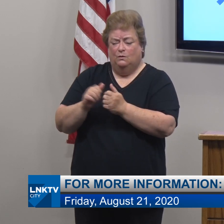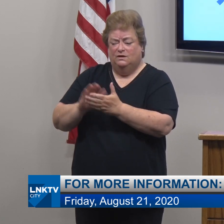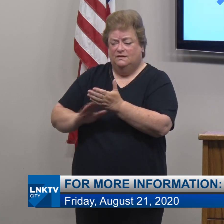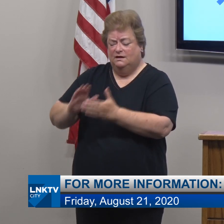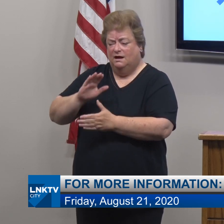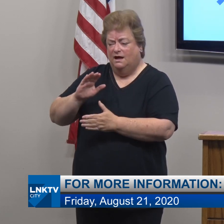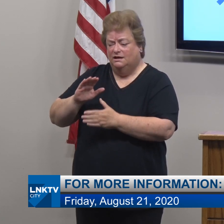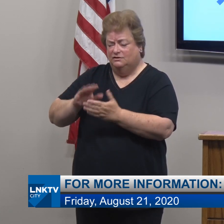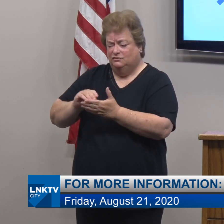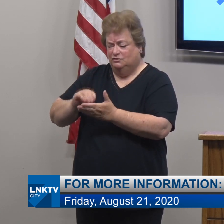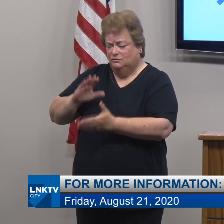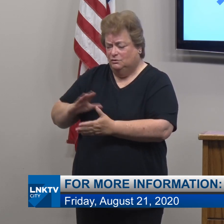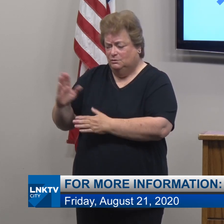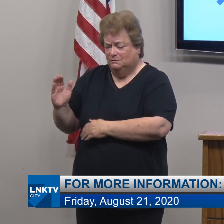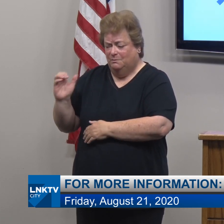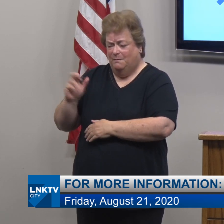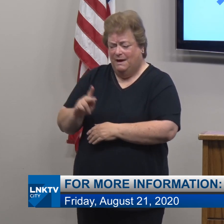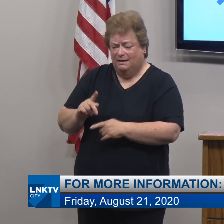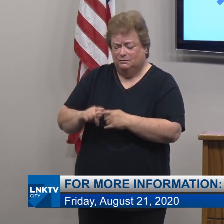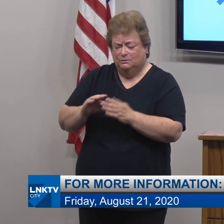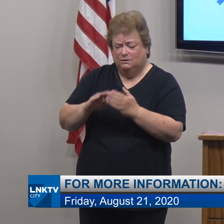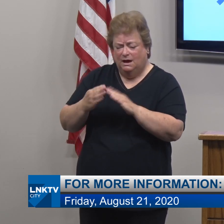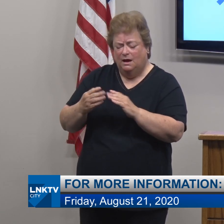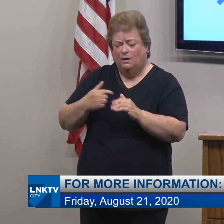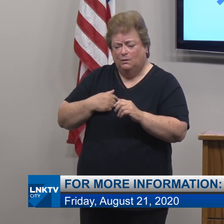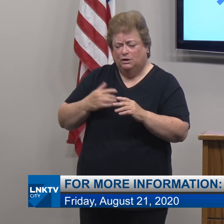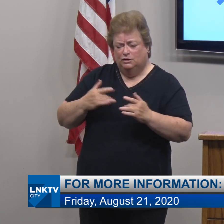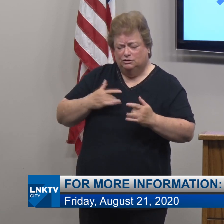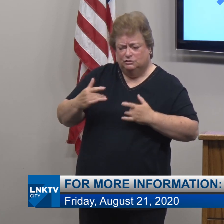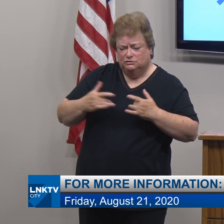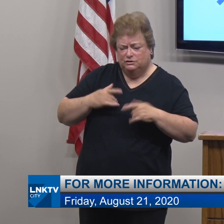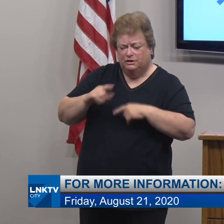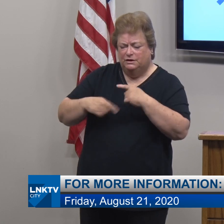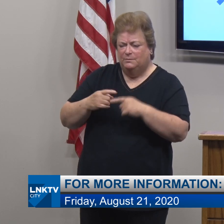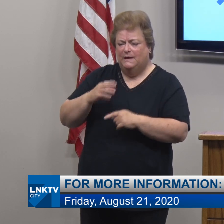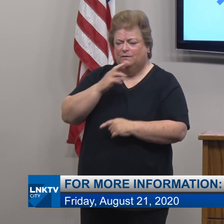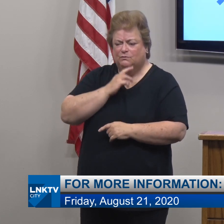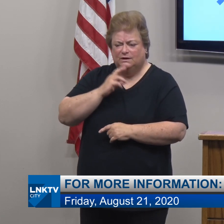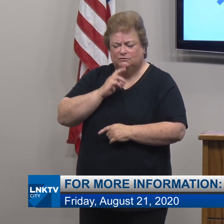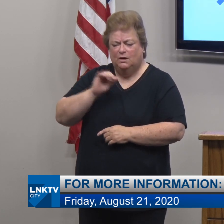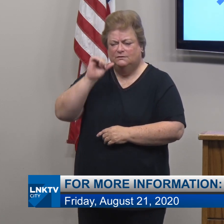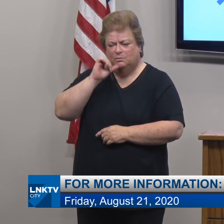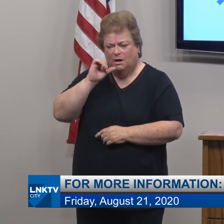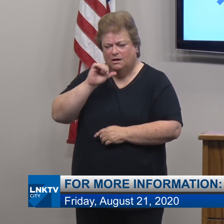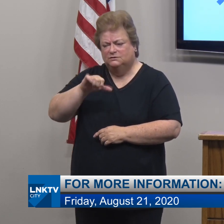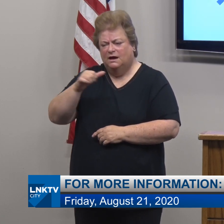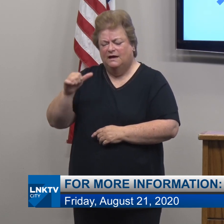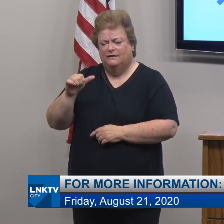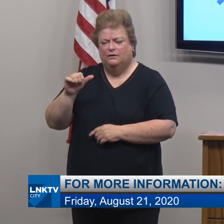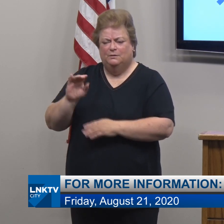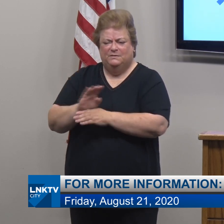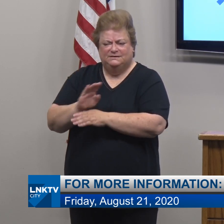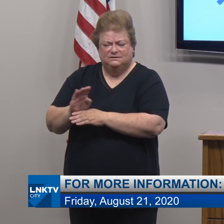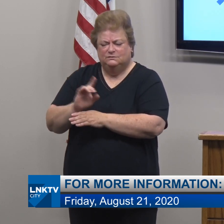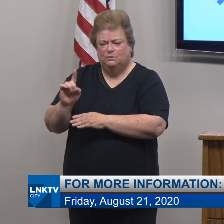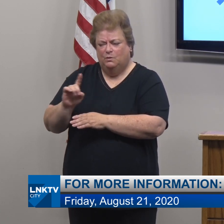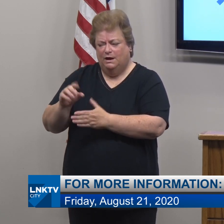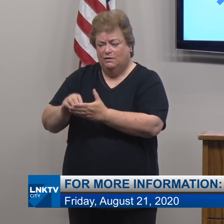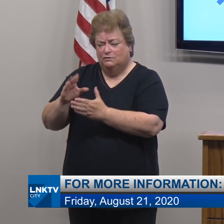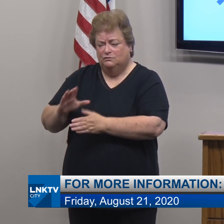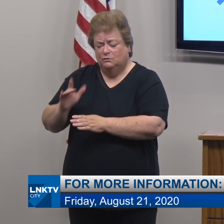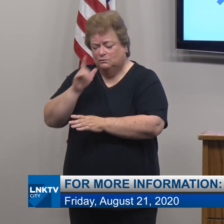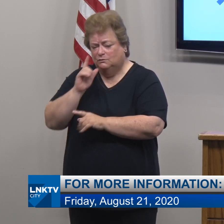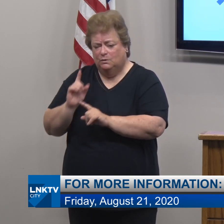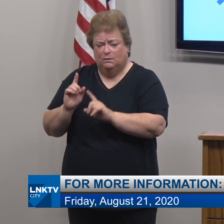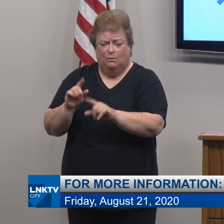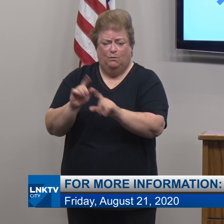back in town, we continue to be concerned about those restaurants, bars, and other businesses where students are likely to gather in